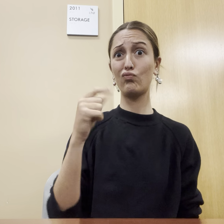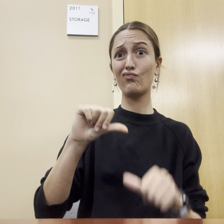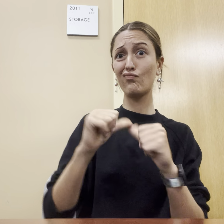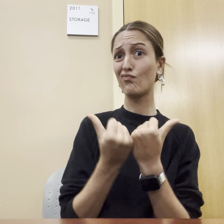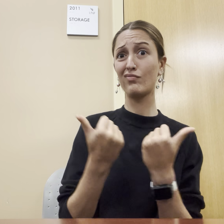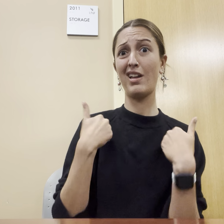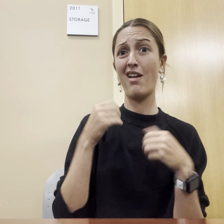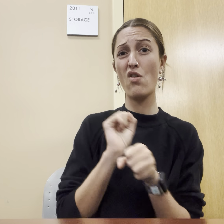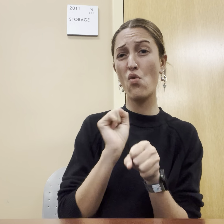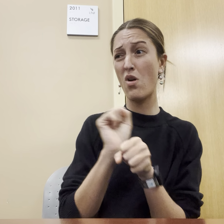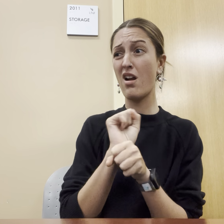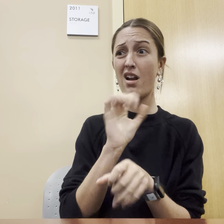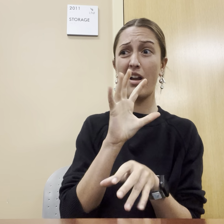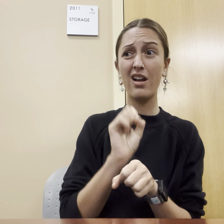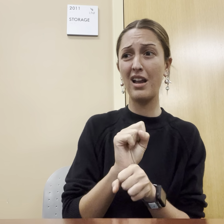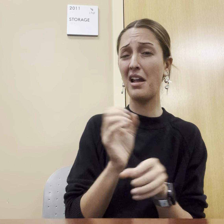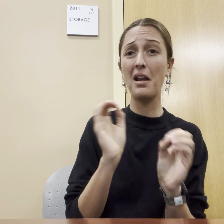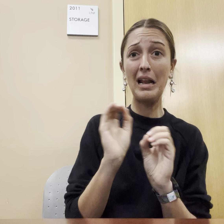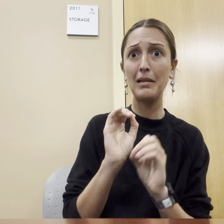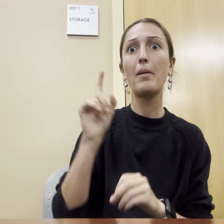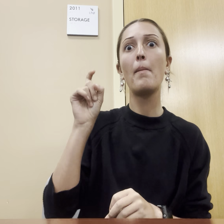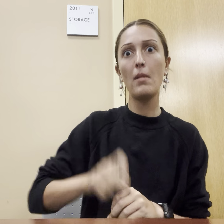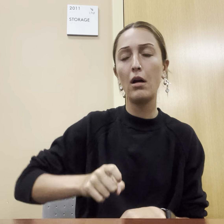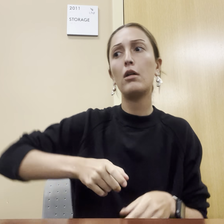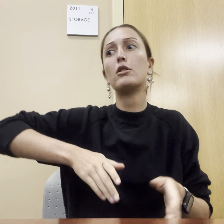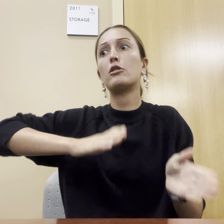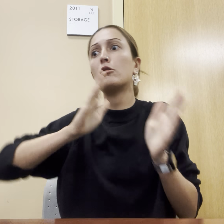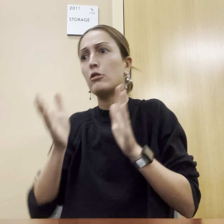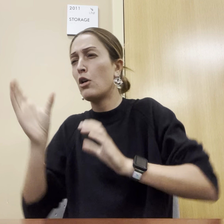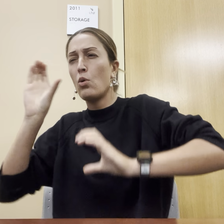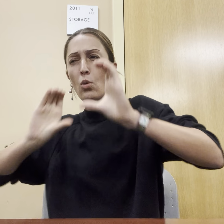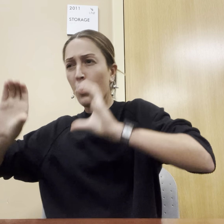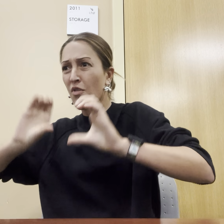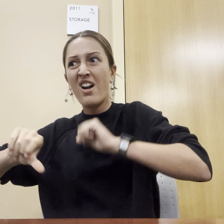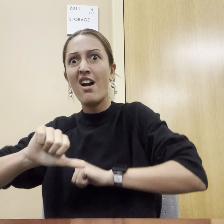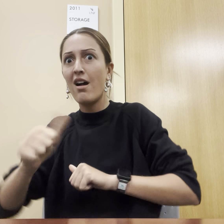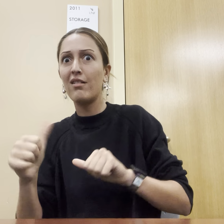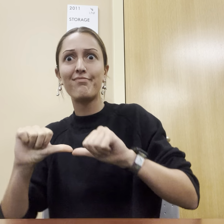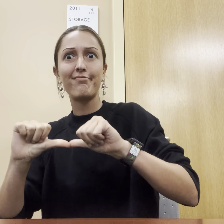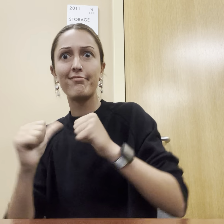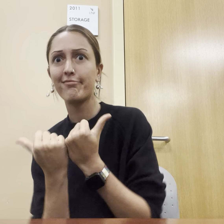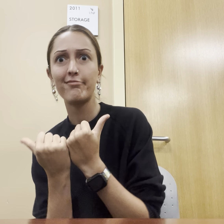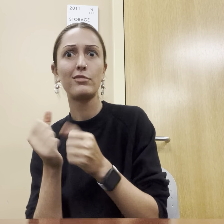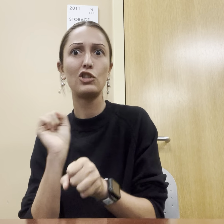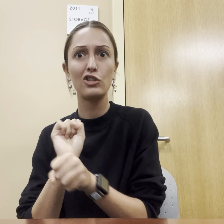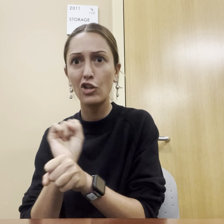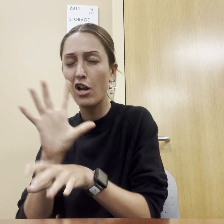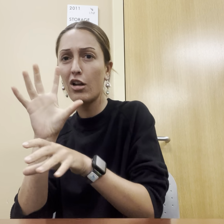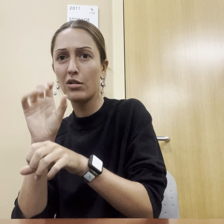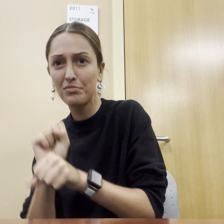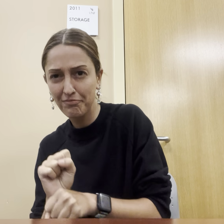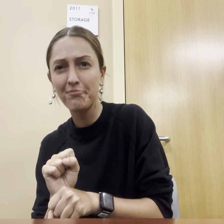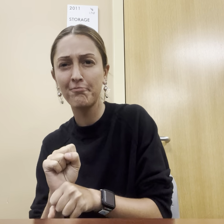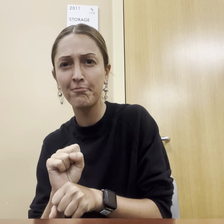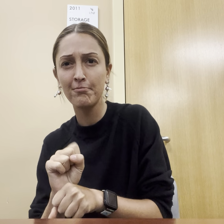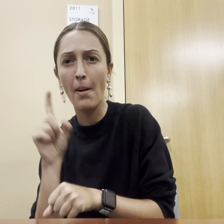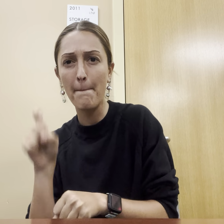can't really rely on them. They want you to succeed. If you need something, contact them, message them, however you contact